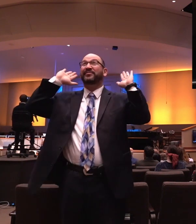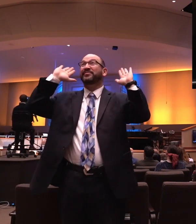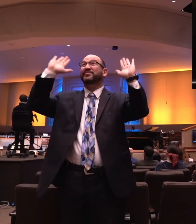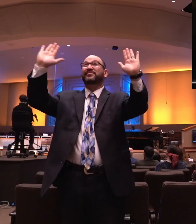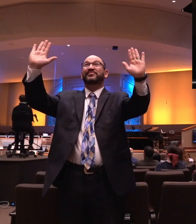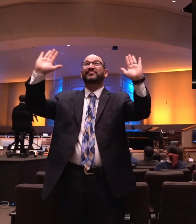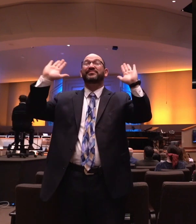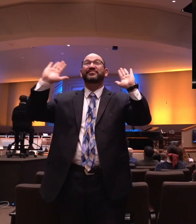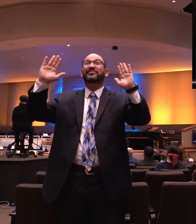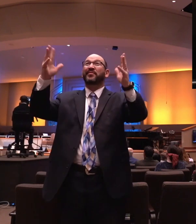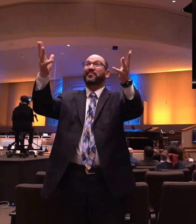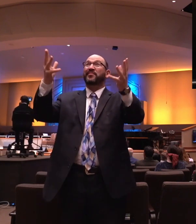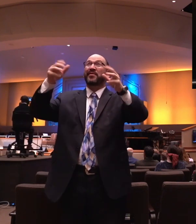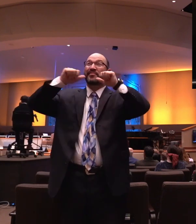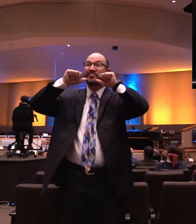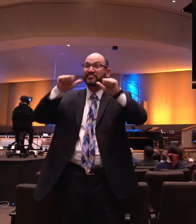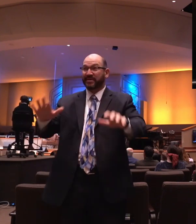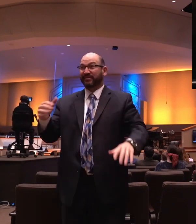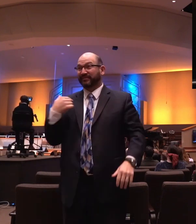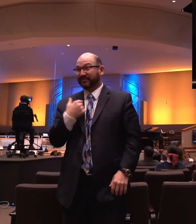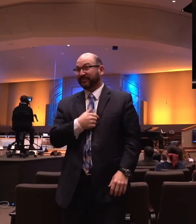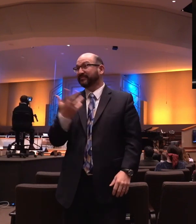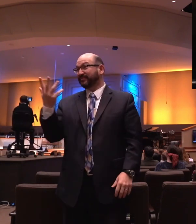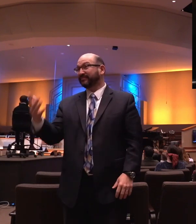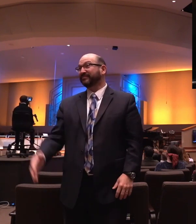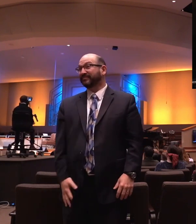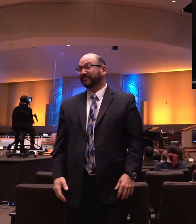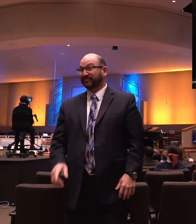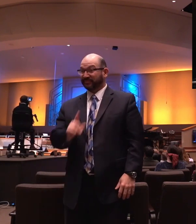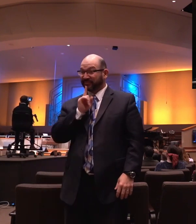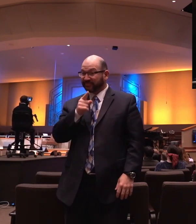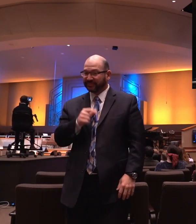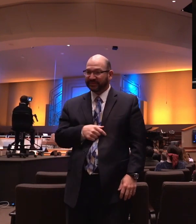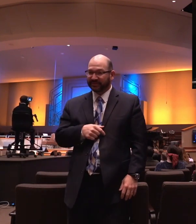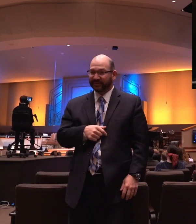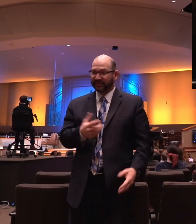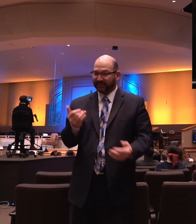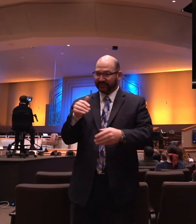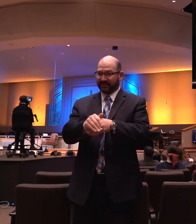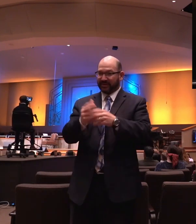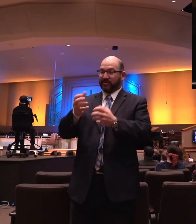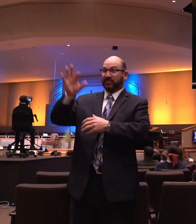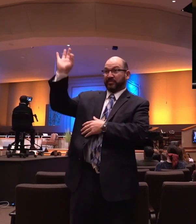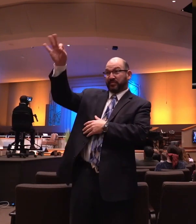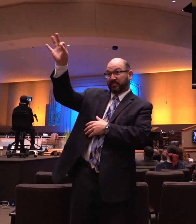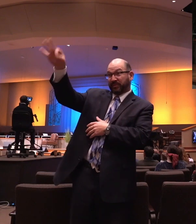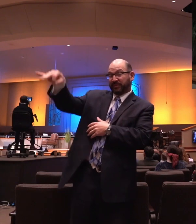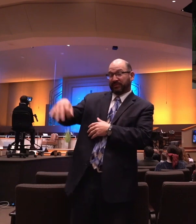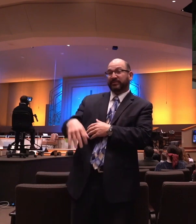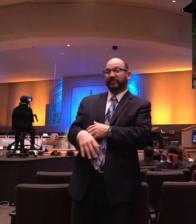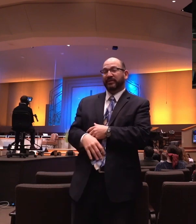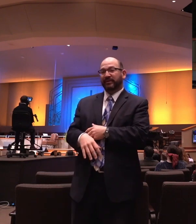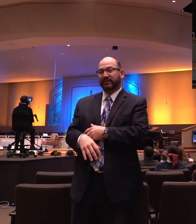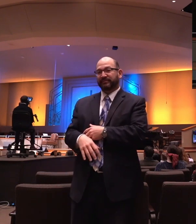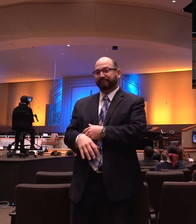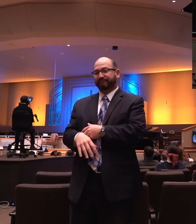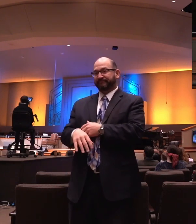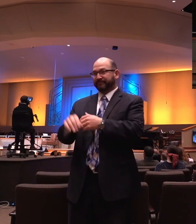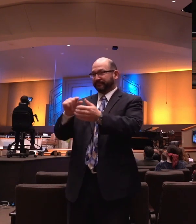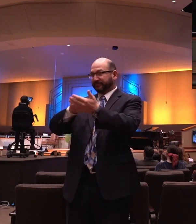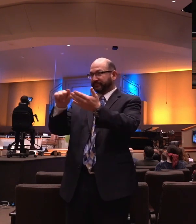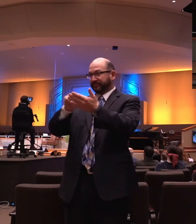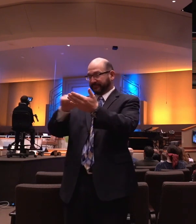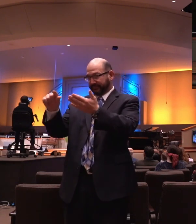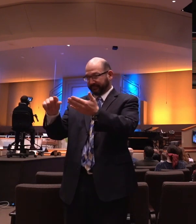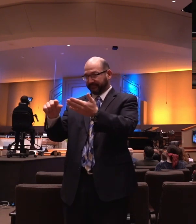who wants to bless us. In fact, I want to preach tonight on a passage that guarantees